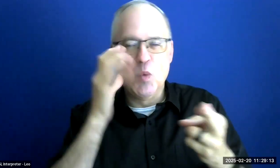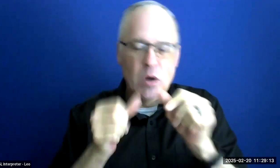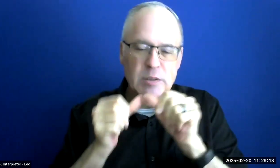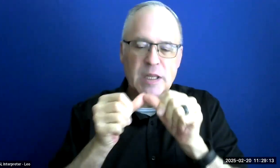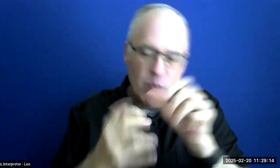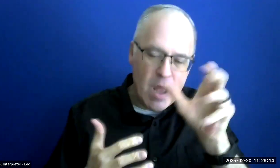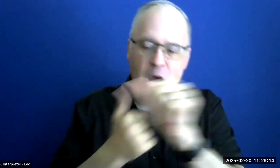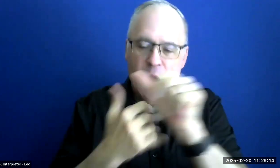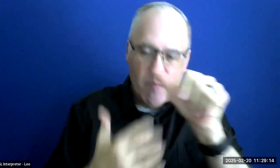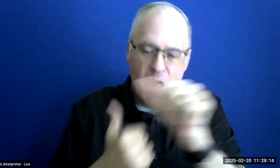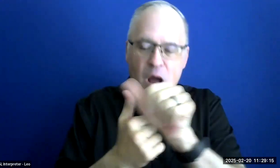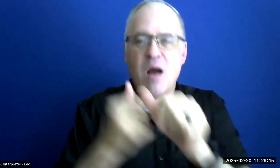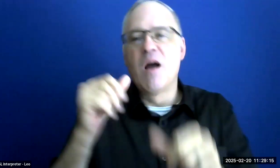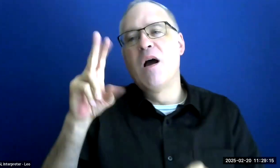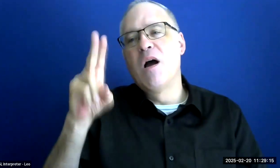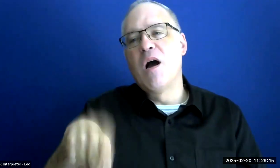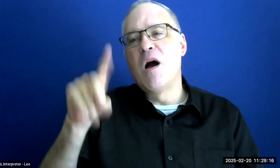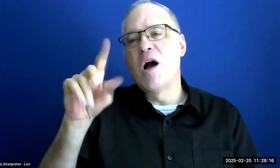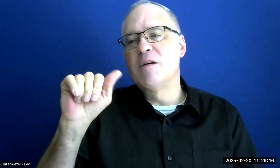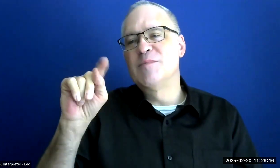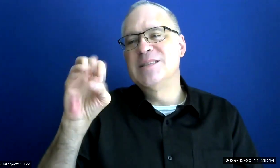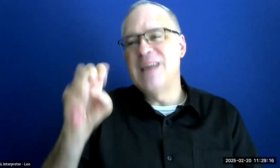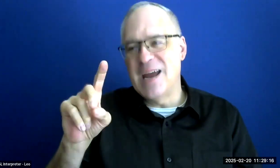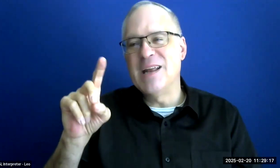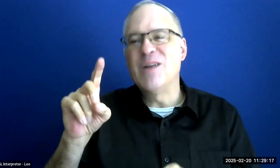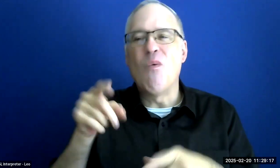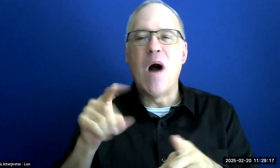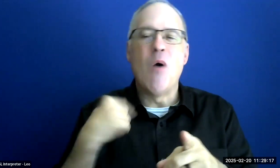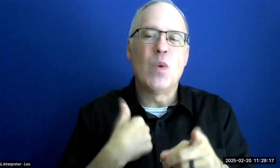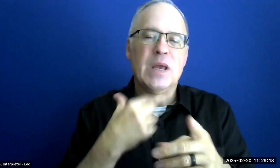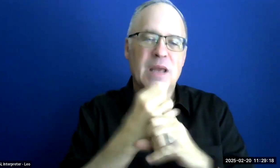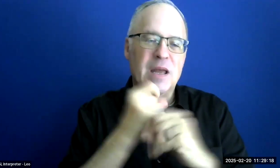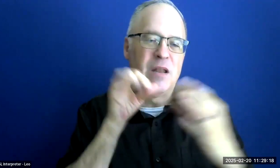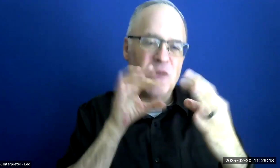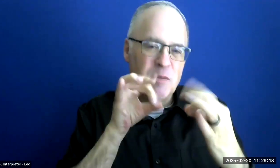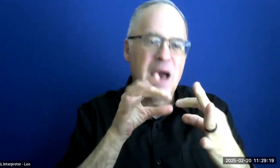updated as we receive questions and feedback from you.